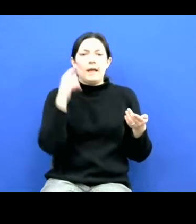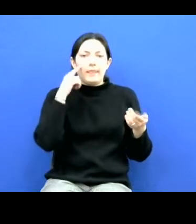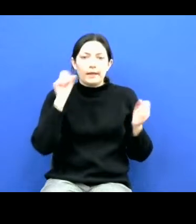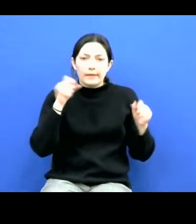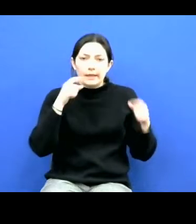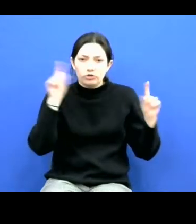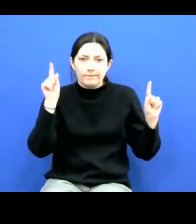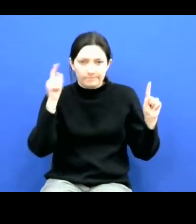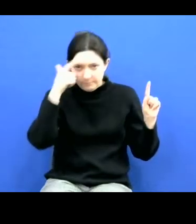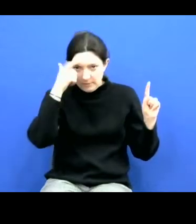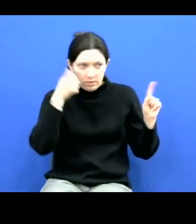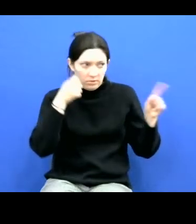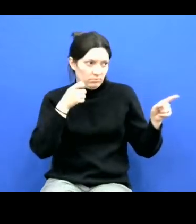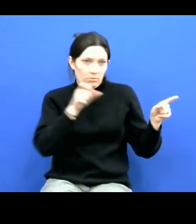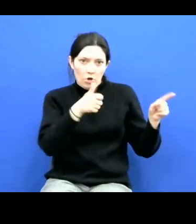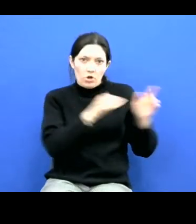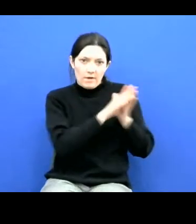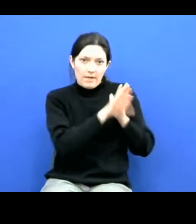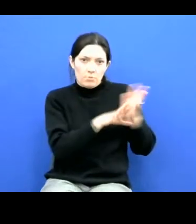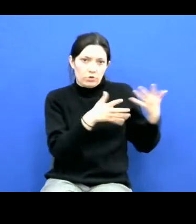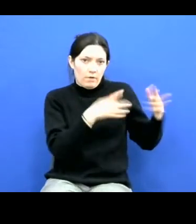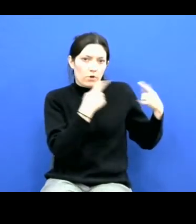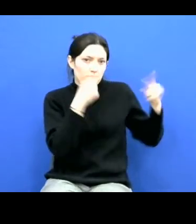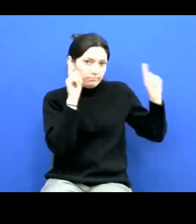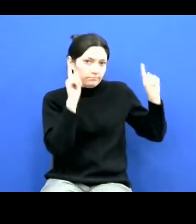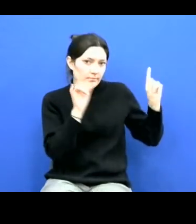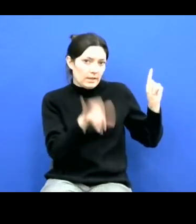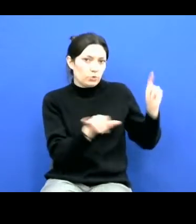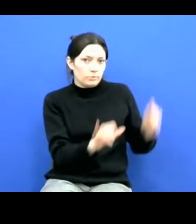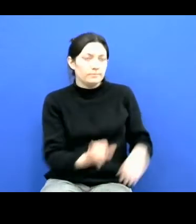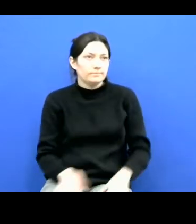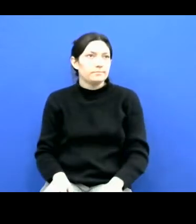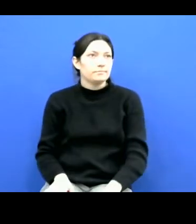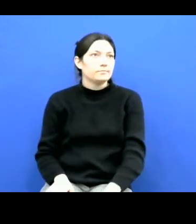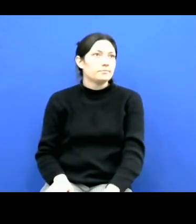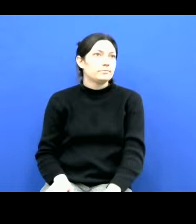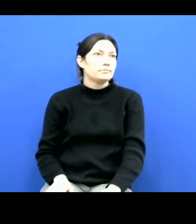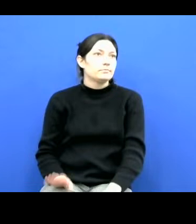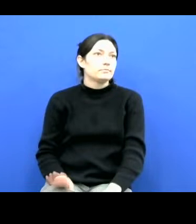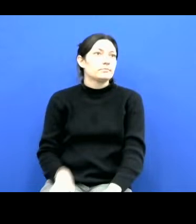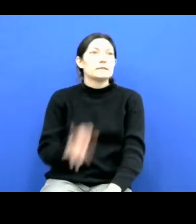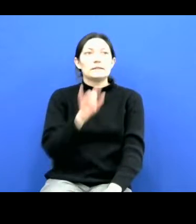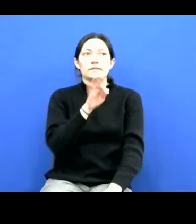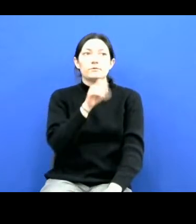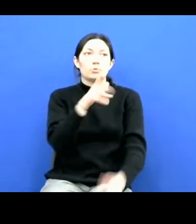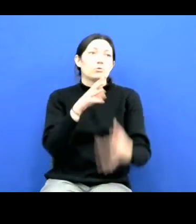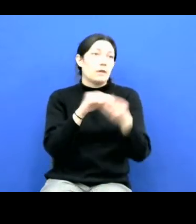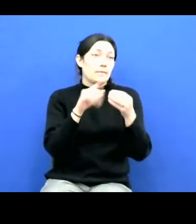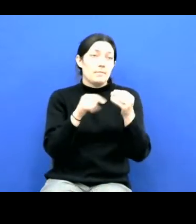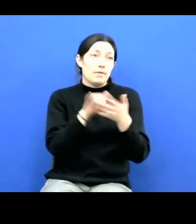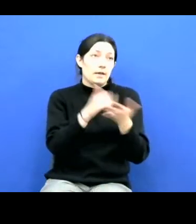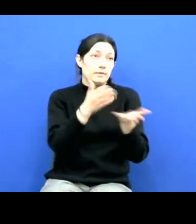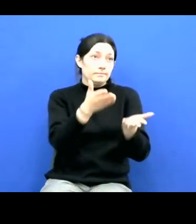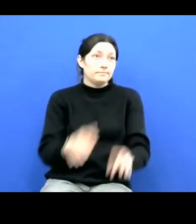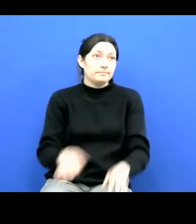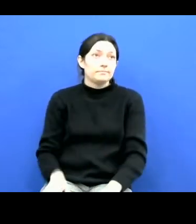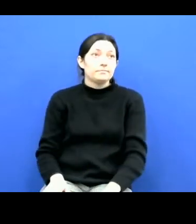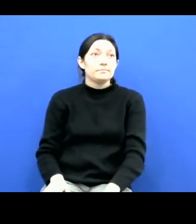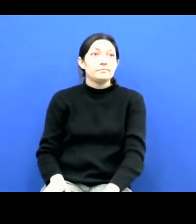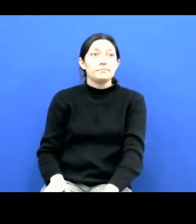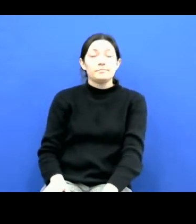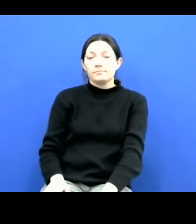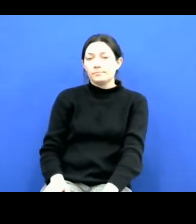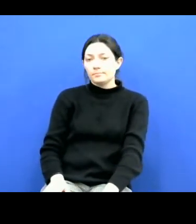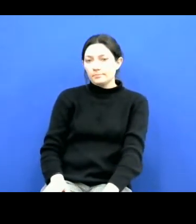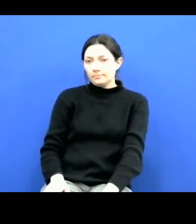this because other developers have done so. So, I don't know if you wish to address or comment on that. Well, I think it's something